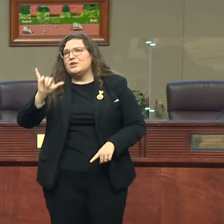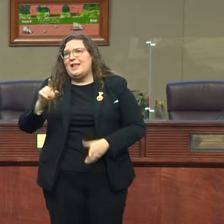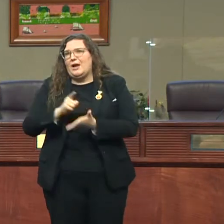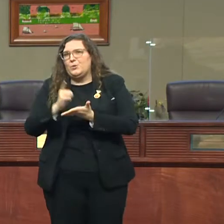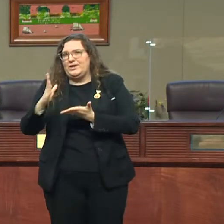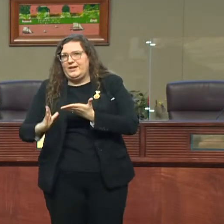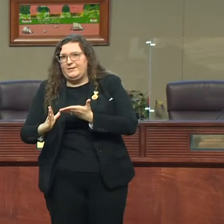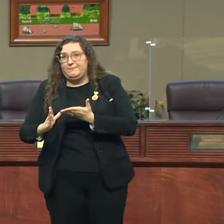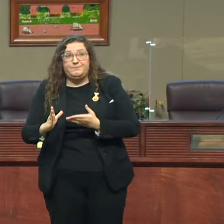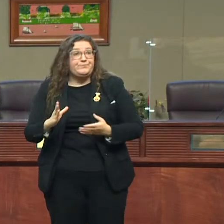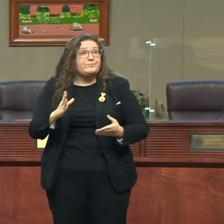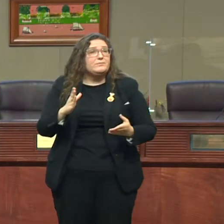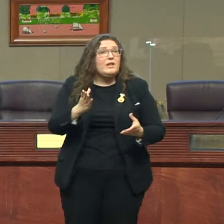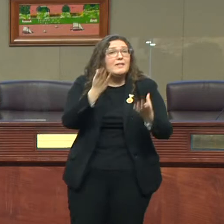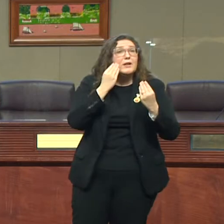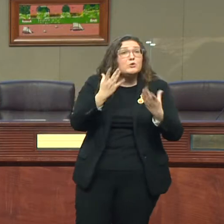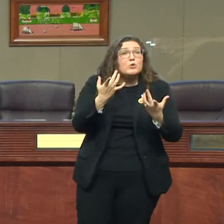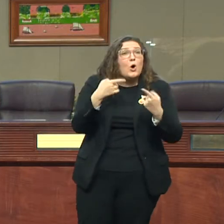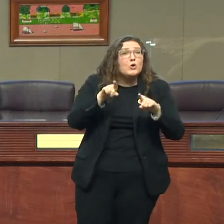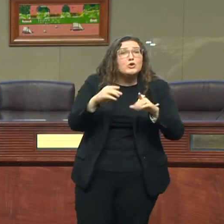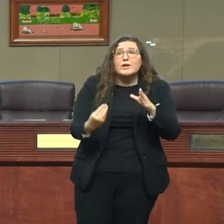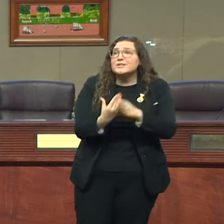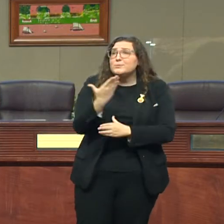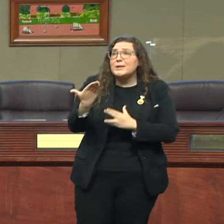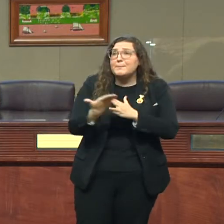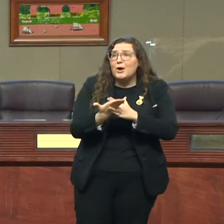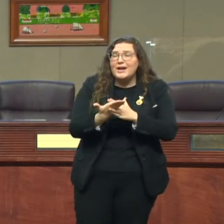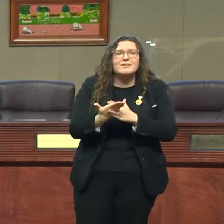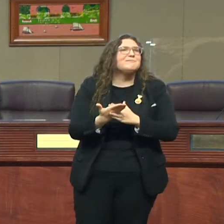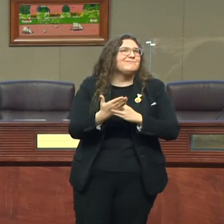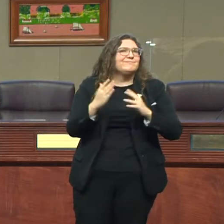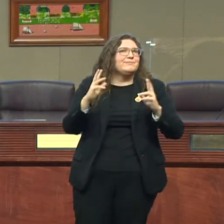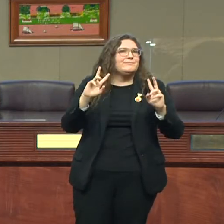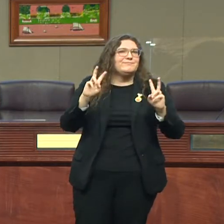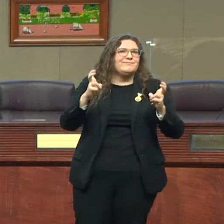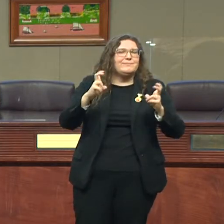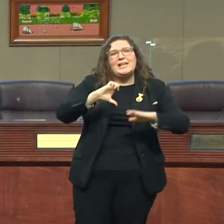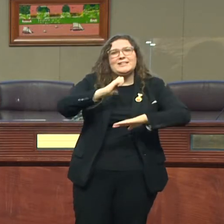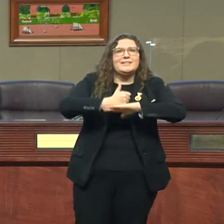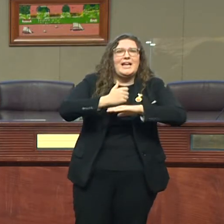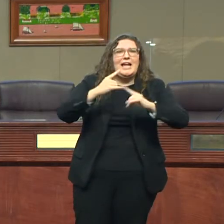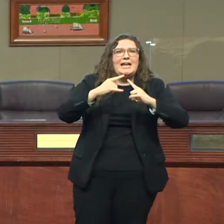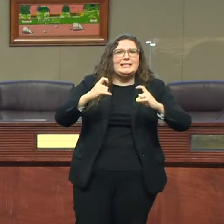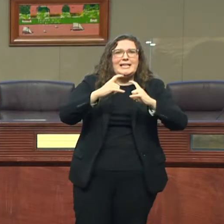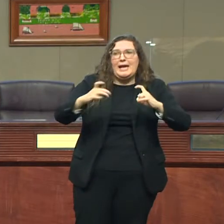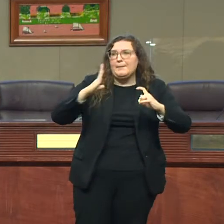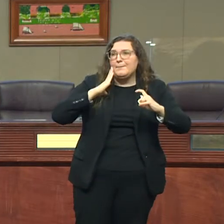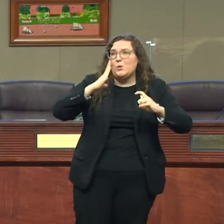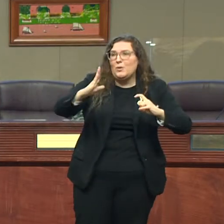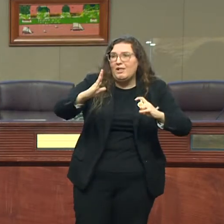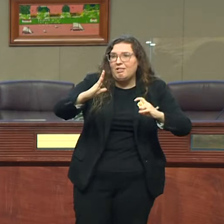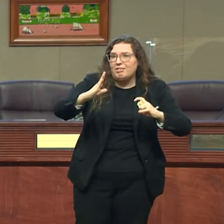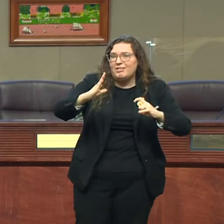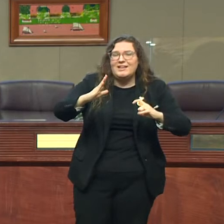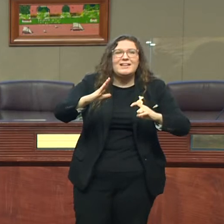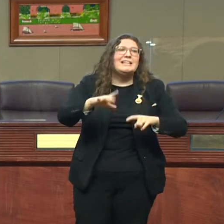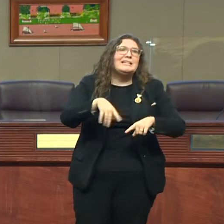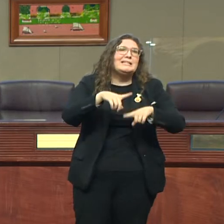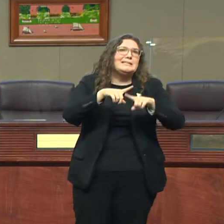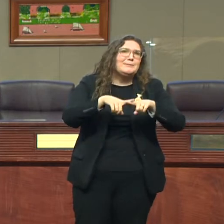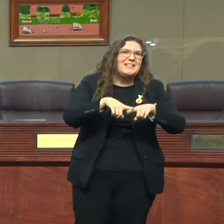break camps at select schools. The spring break program's structure and length varies by